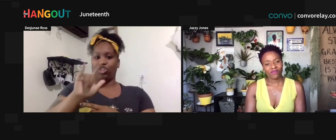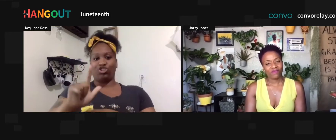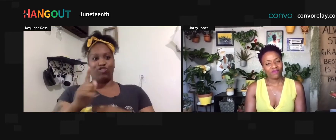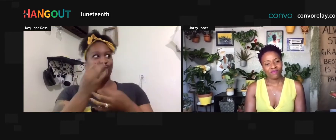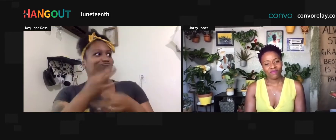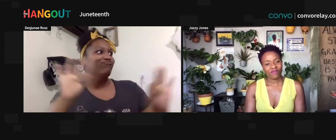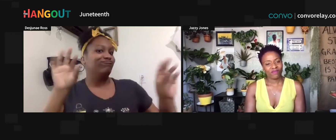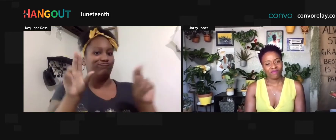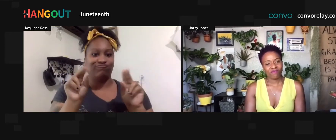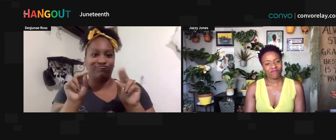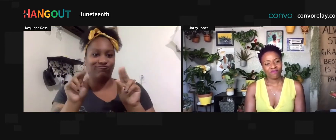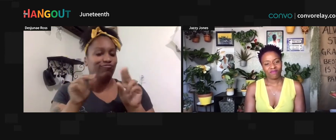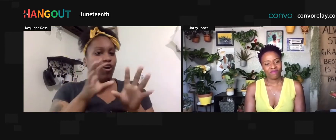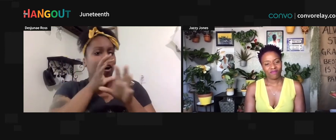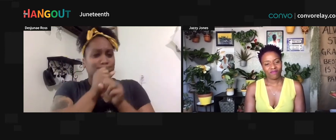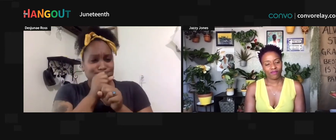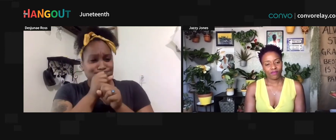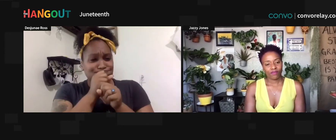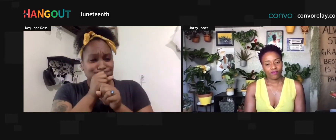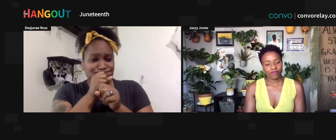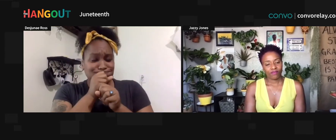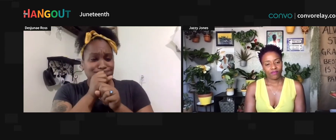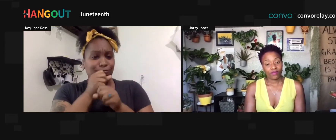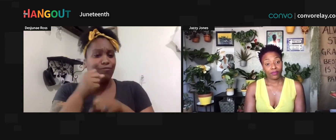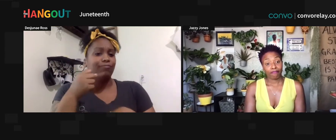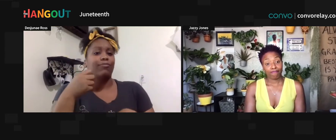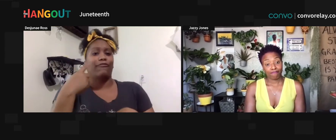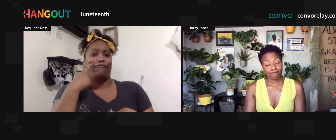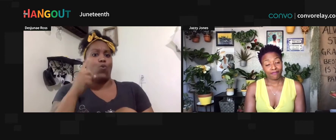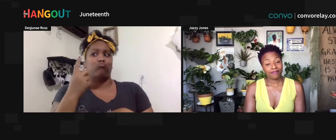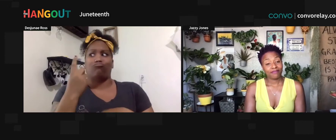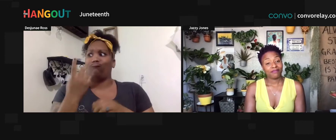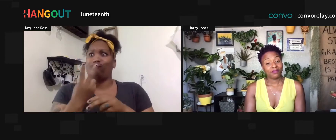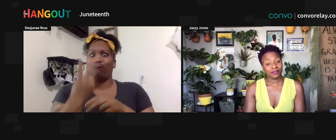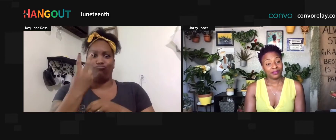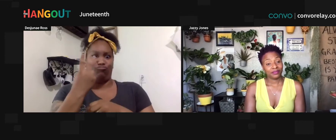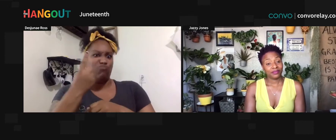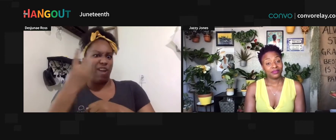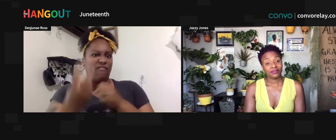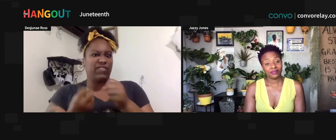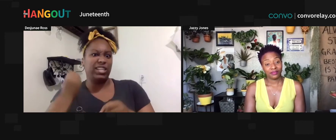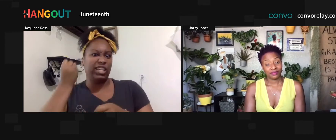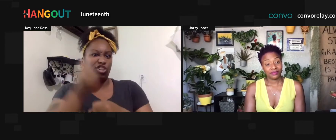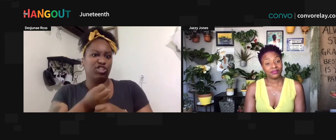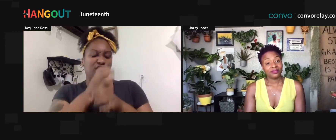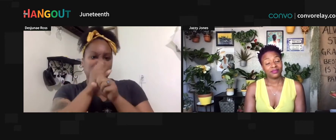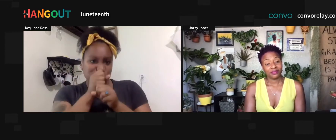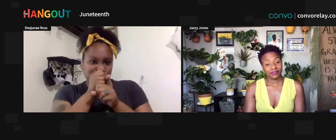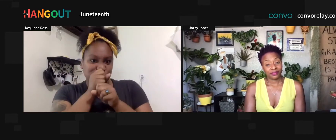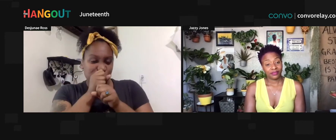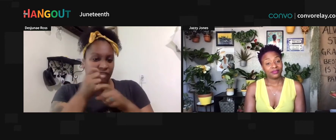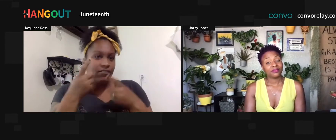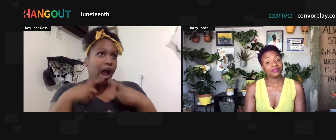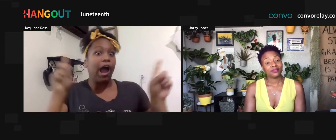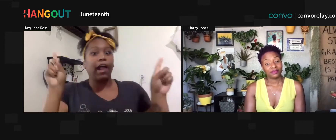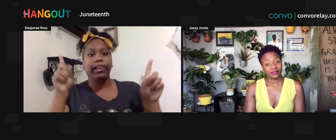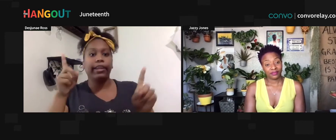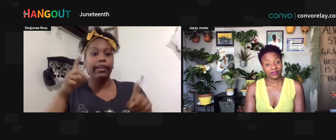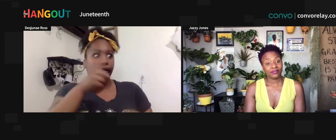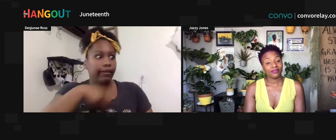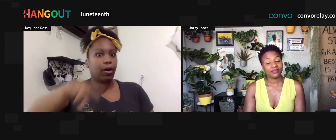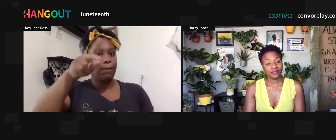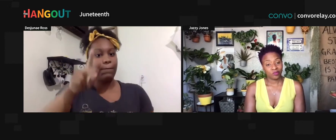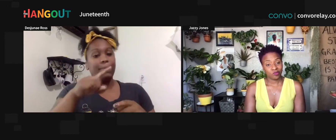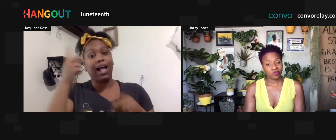And again, it wasn't that we were originally free. It was actually kept hidden for, I think, about several years,